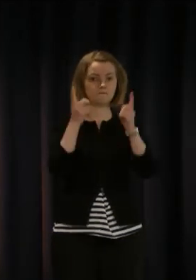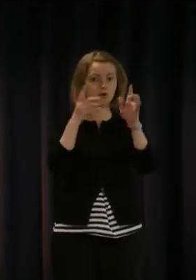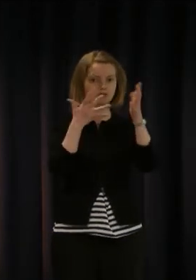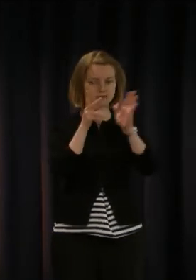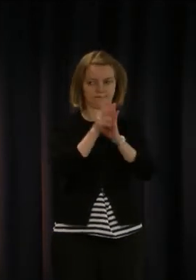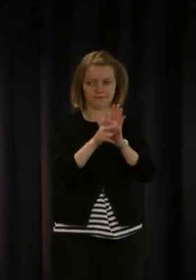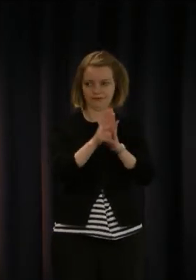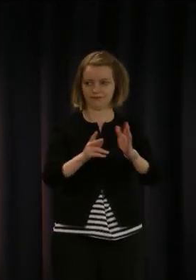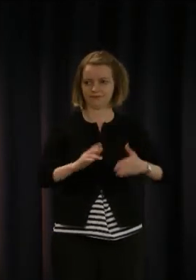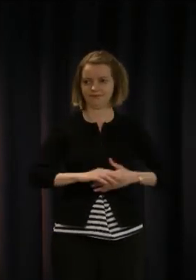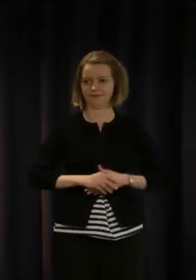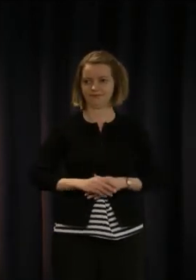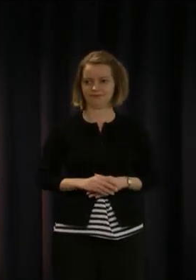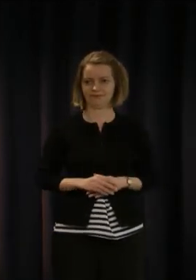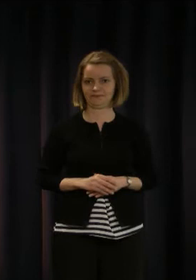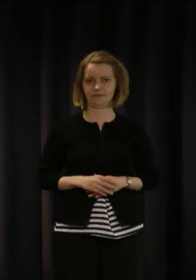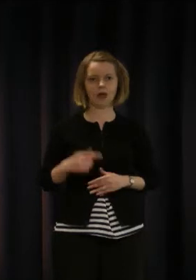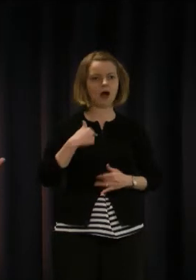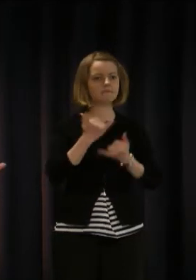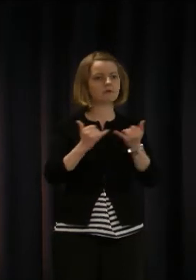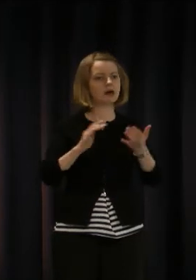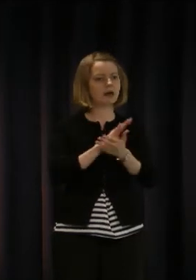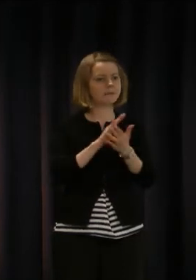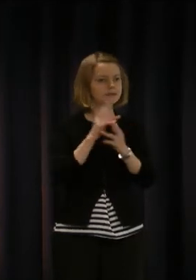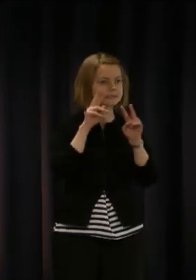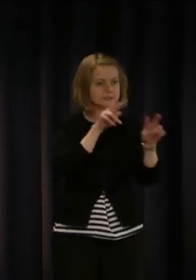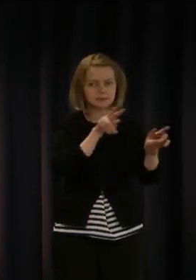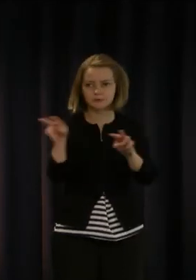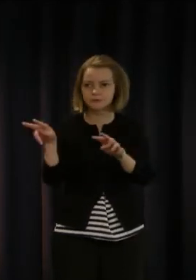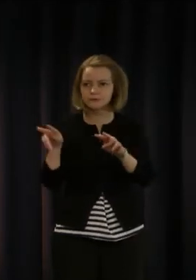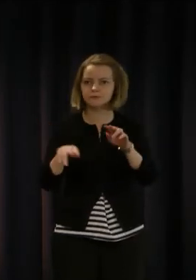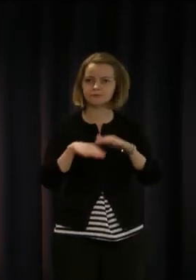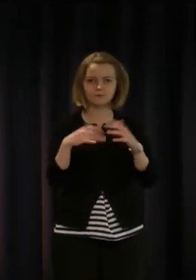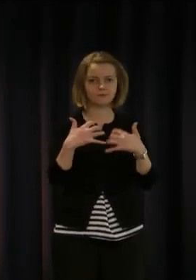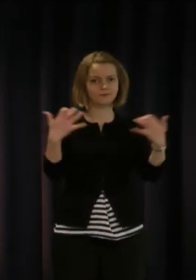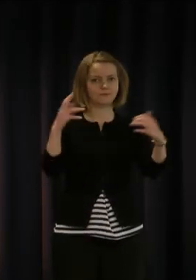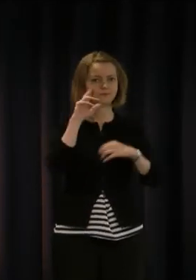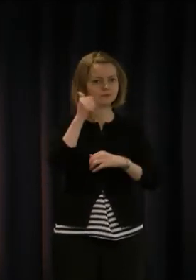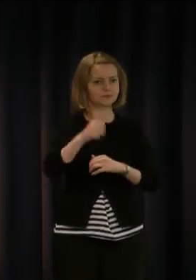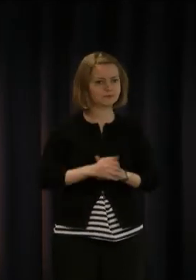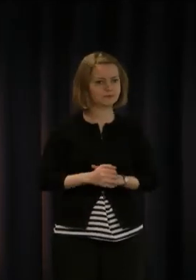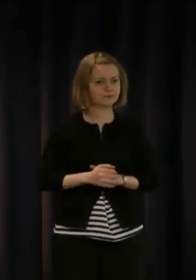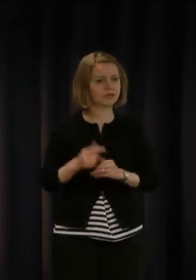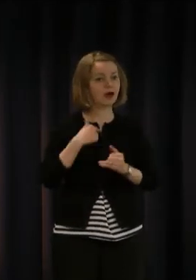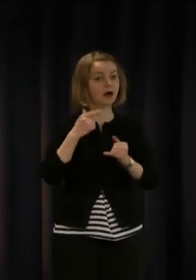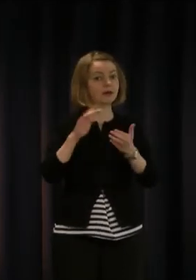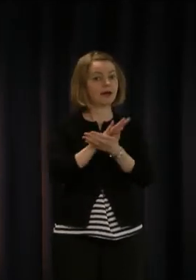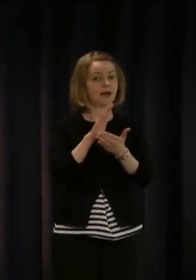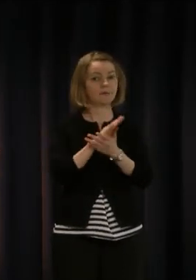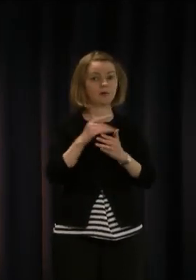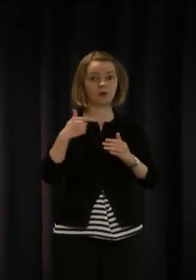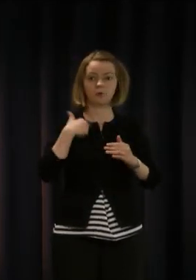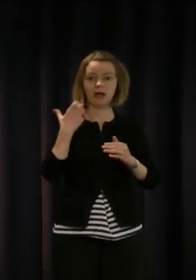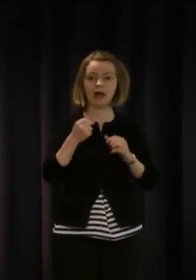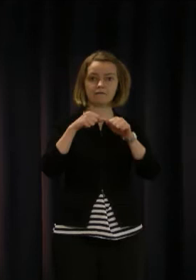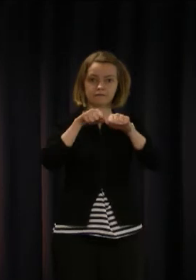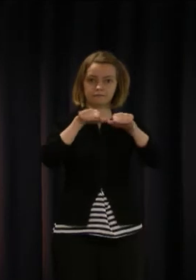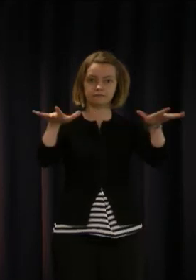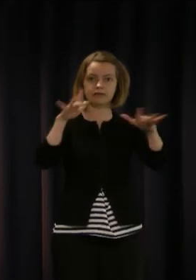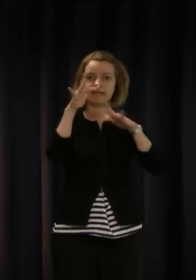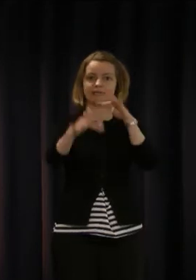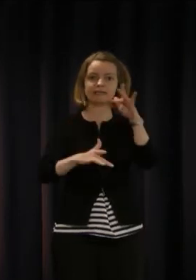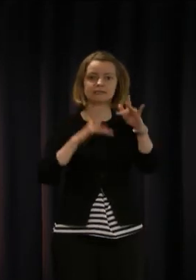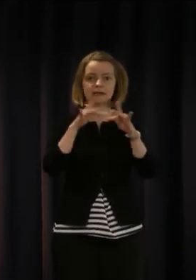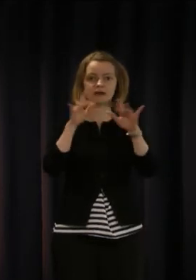video. I'm very pleased to see you all here, and also pleased that we are streaming